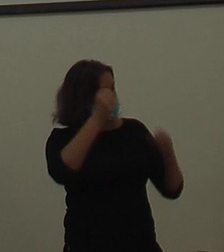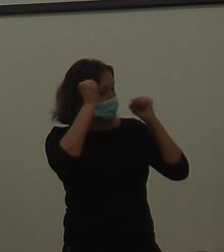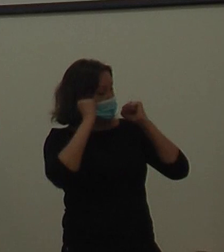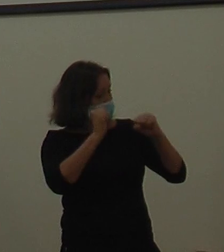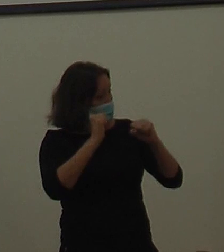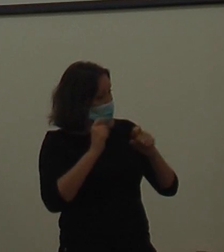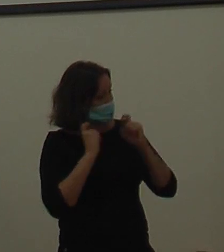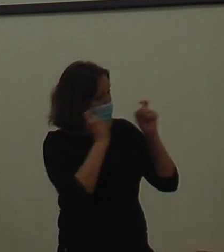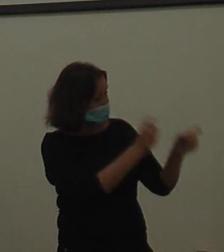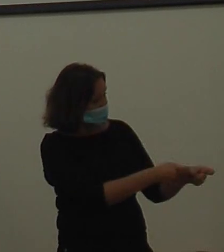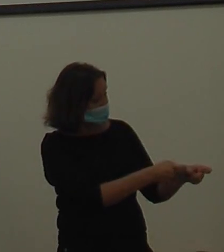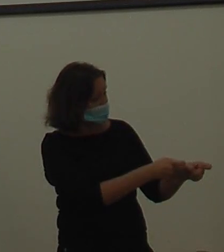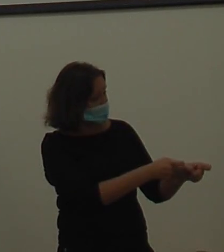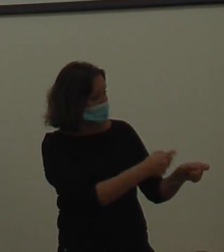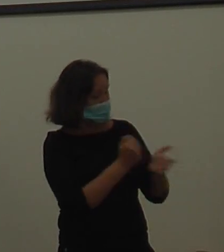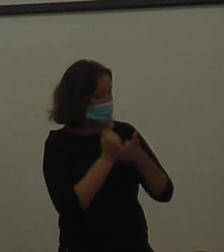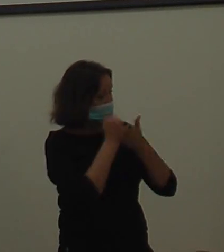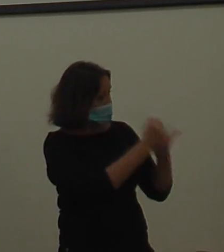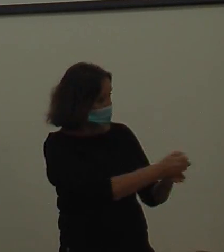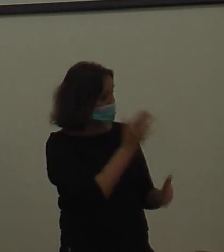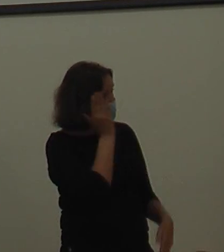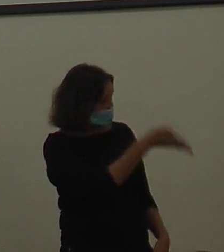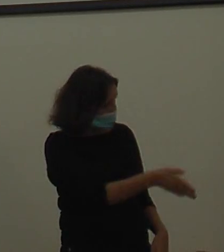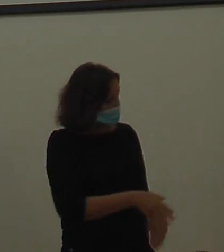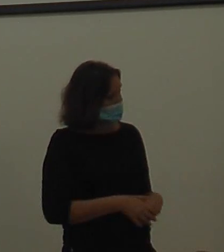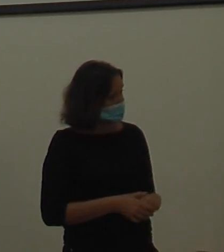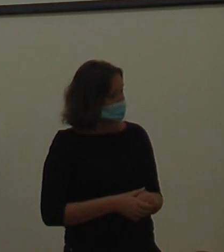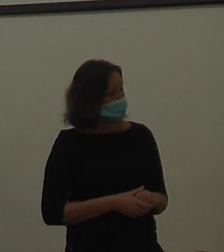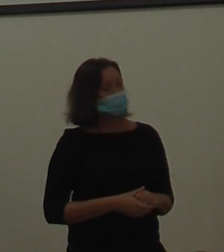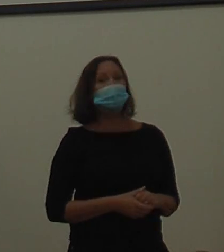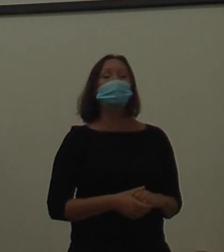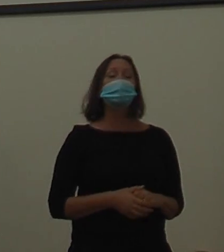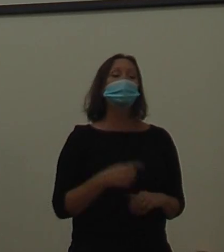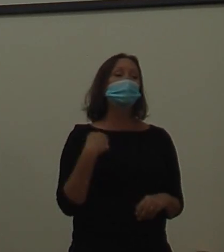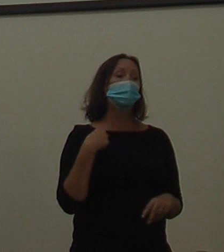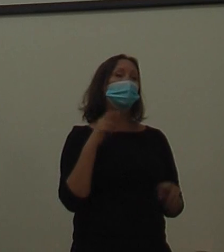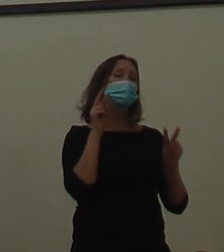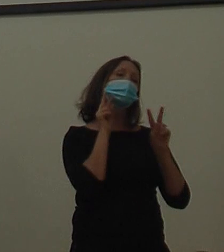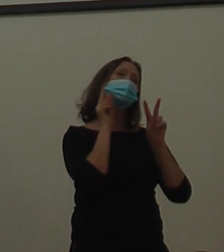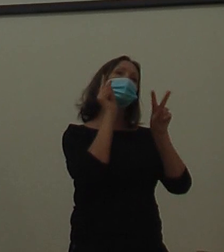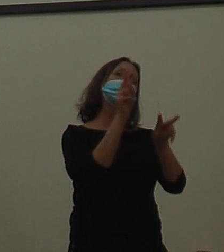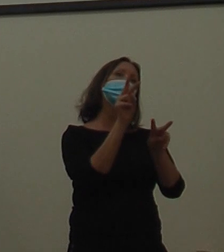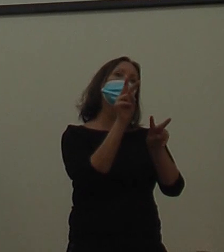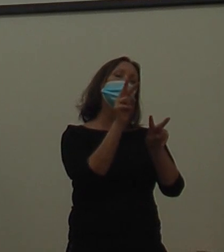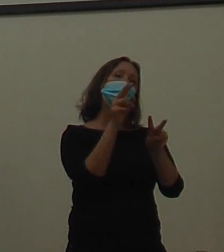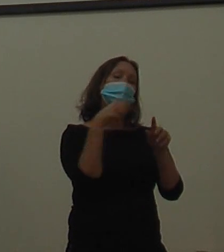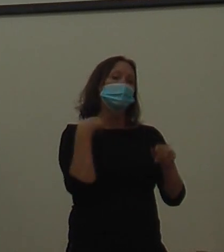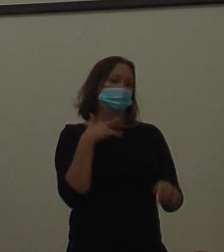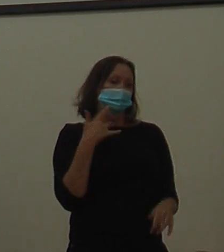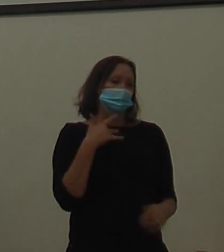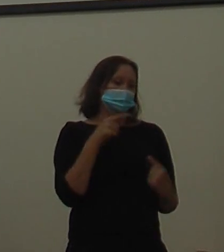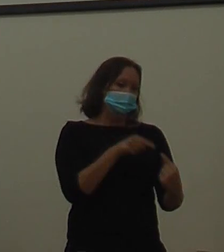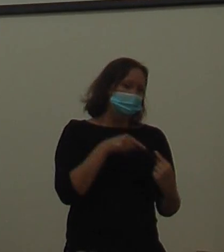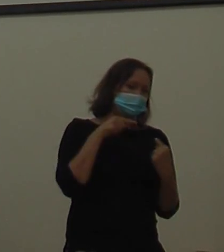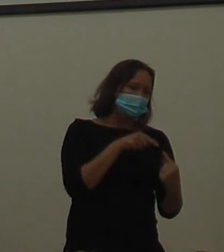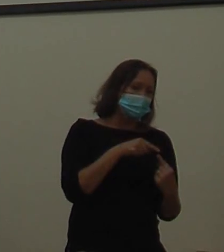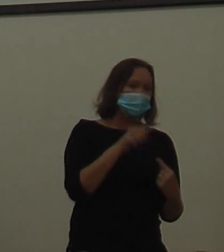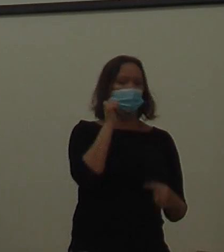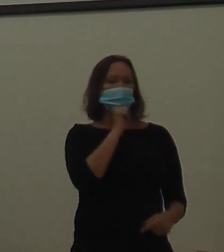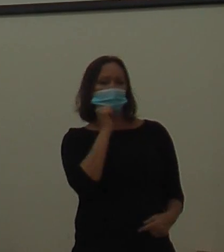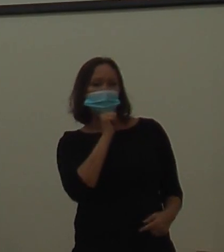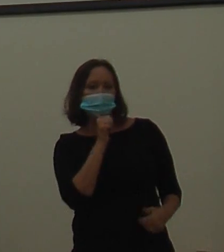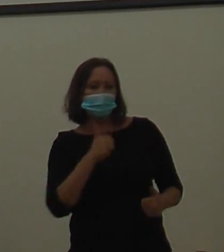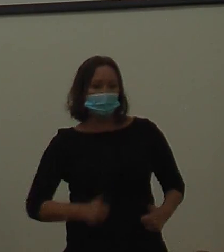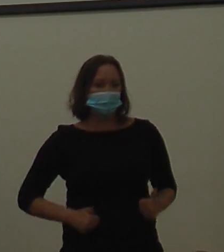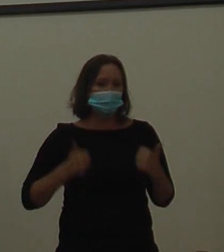you. I will help you. So as we look out and as we struggle and as we deal with our everyday